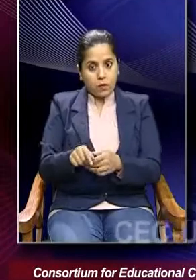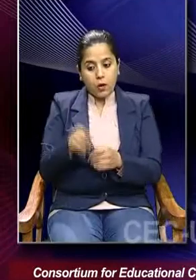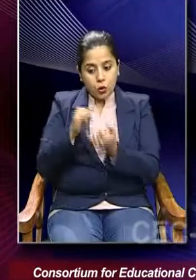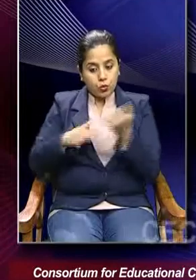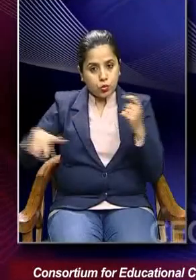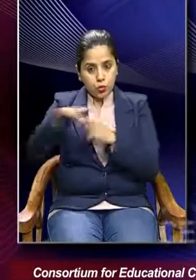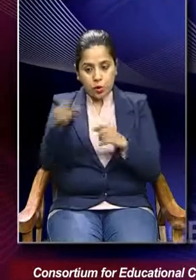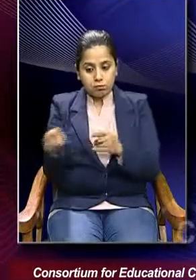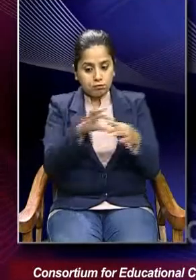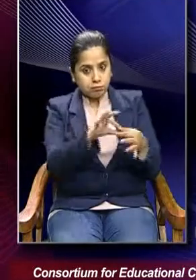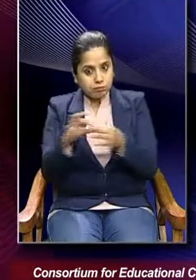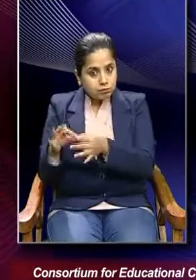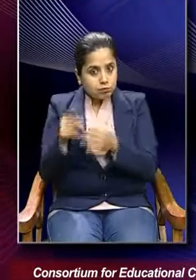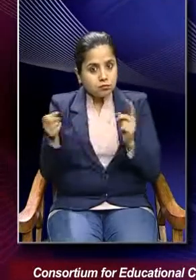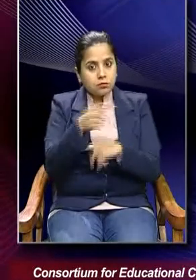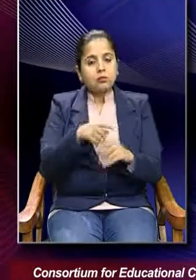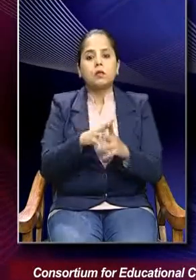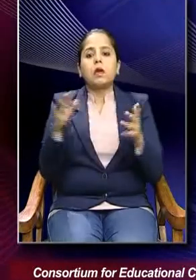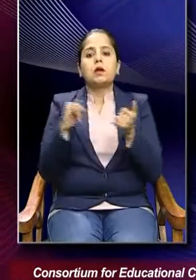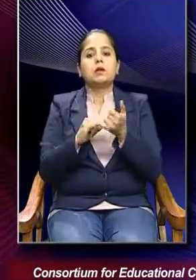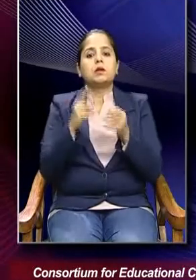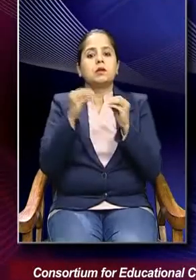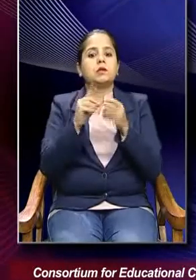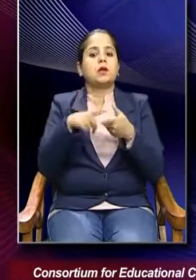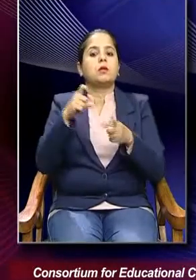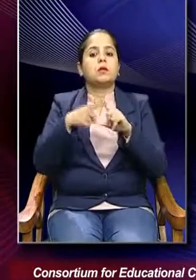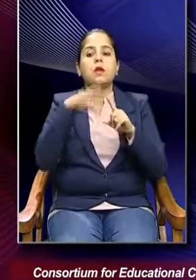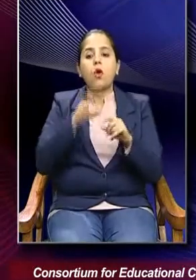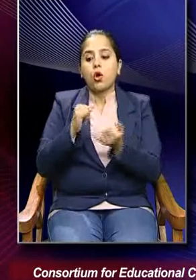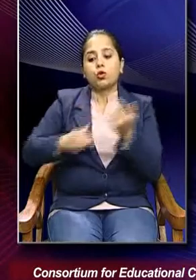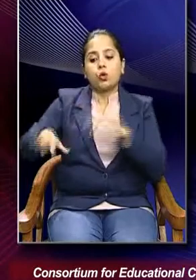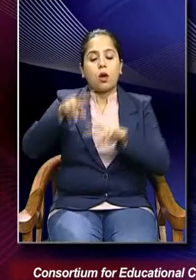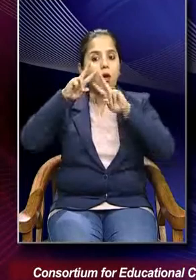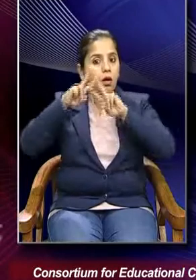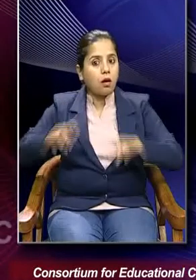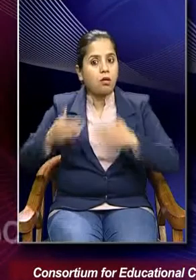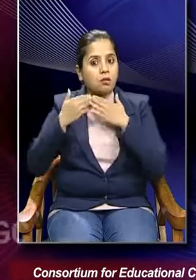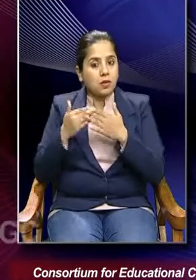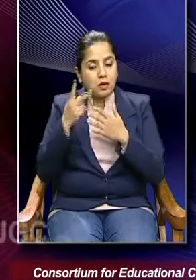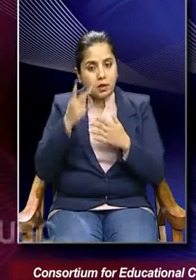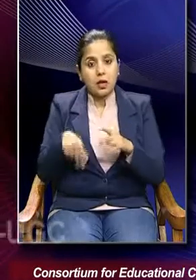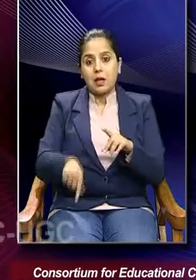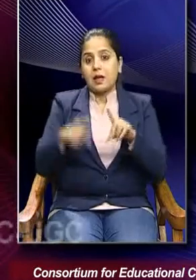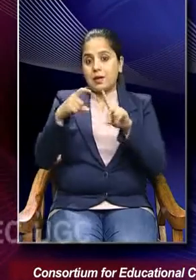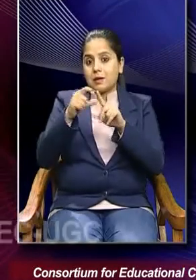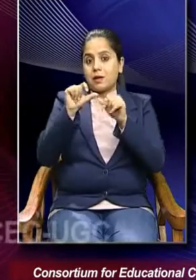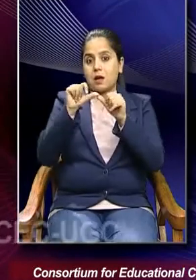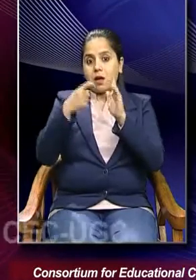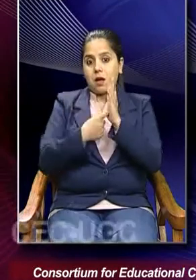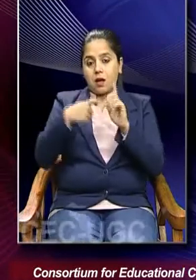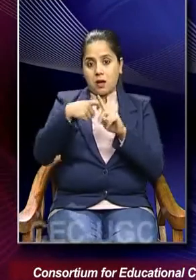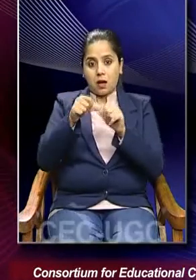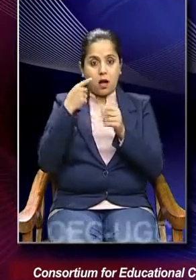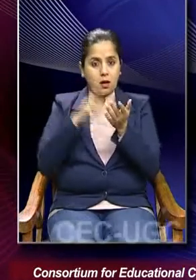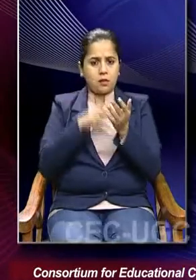and society becomes the subject matter of sociology. So, according to Durkheim, social